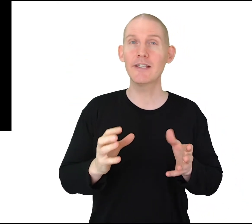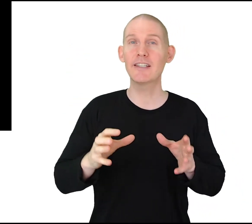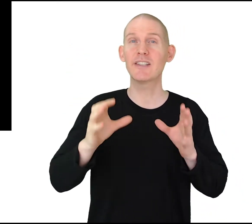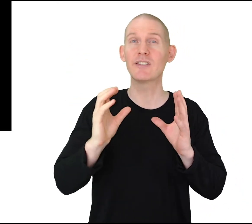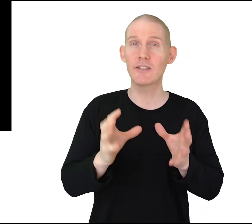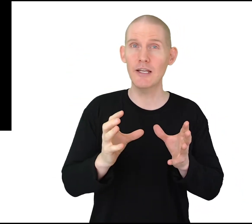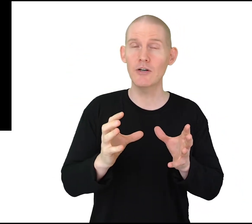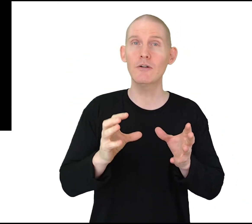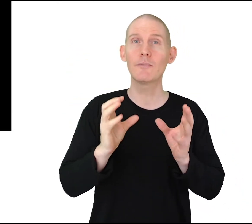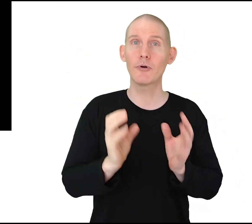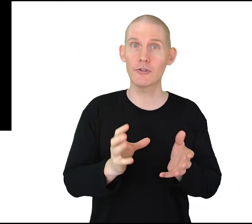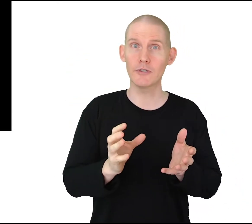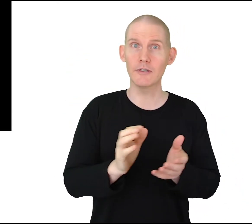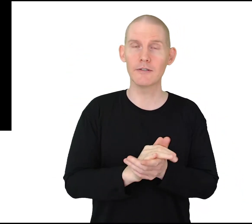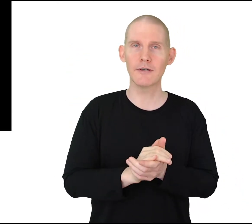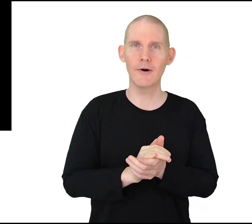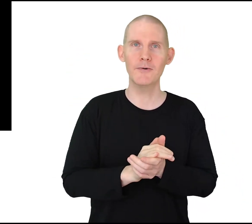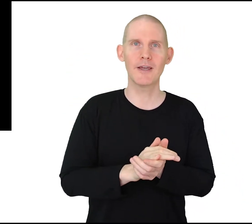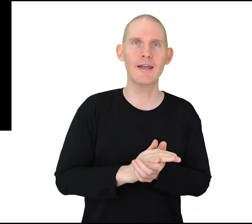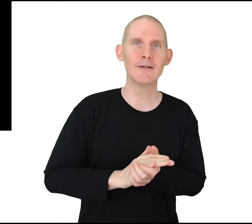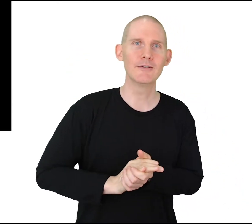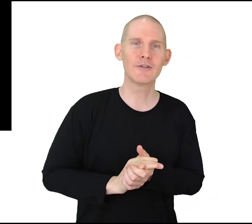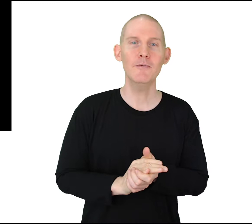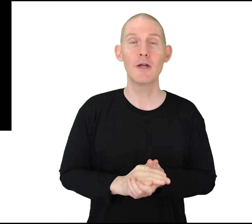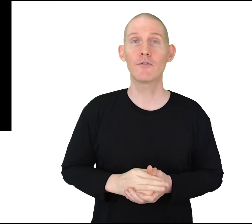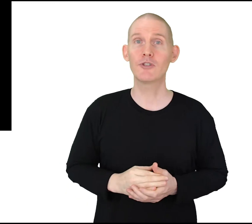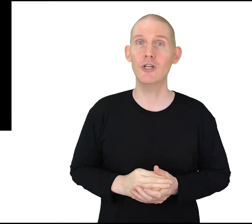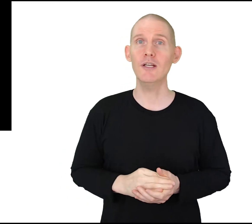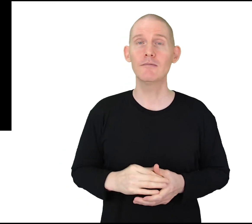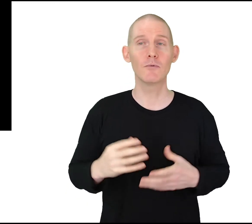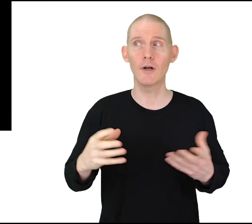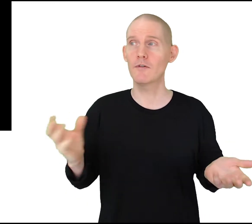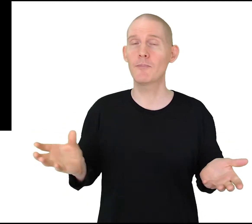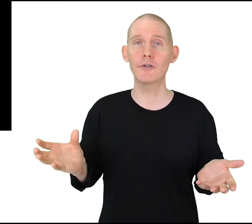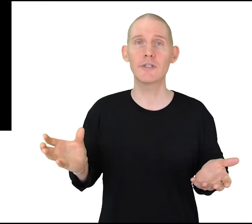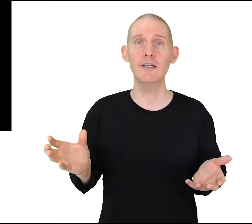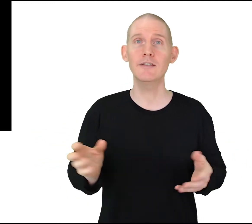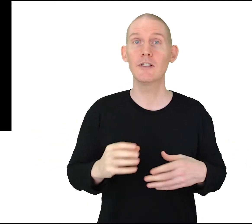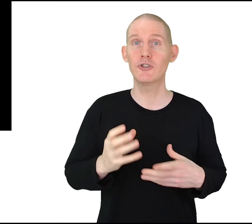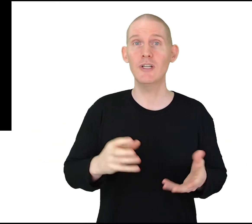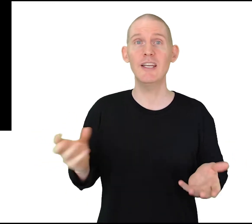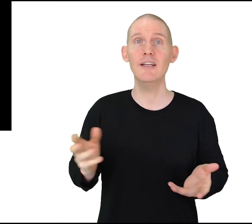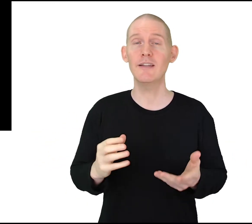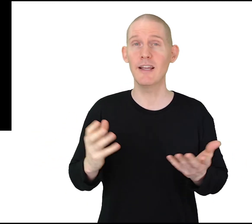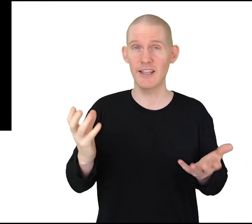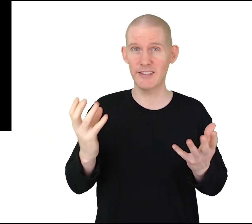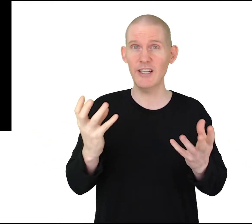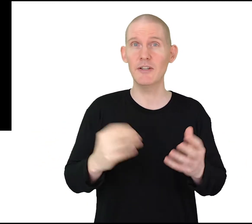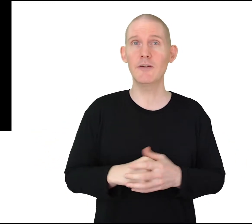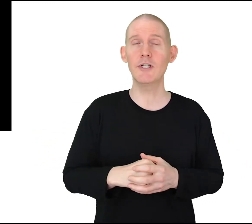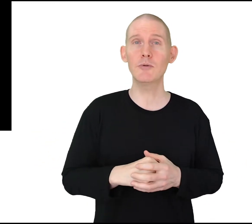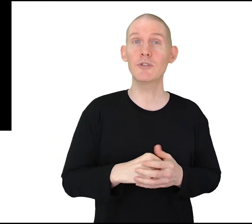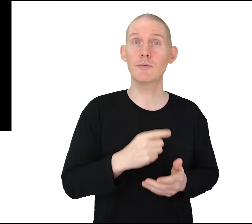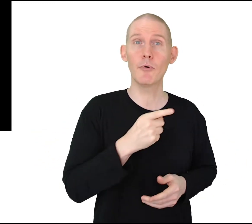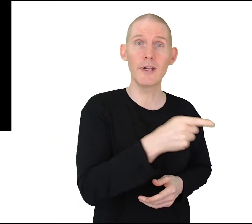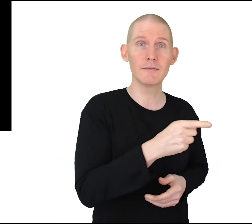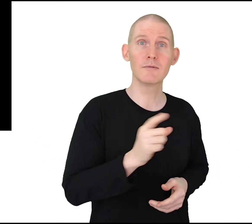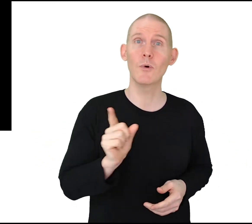a single person. Okay. So for she, wherever the person is, she, he, the single individual, just point one